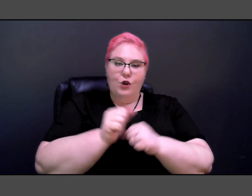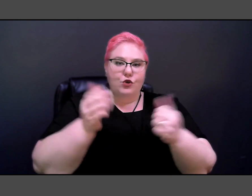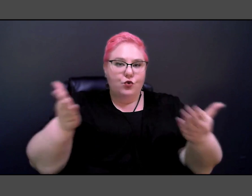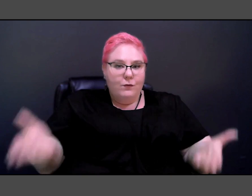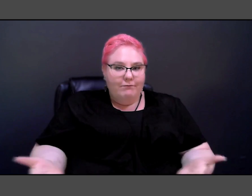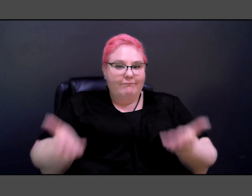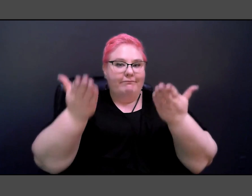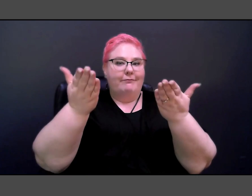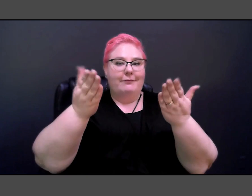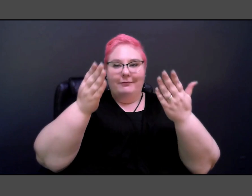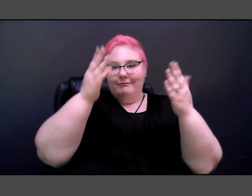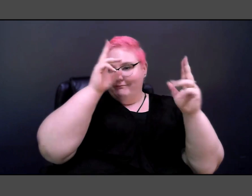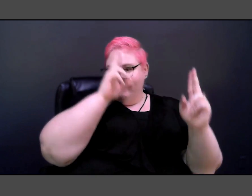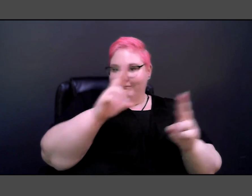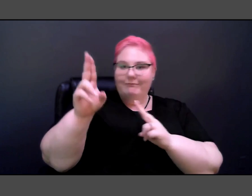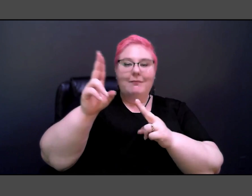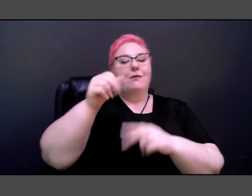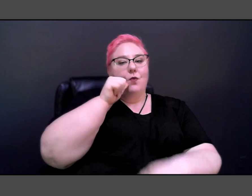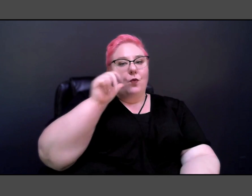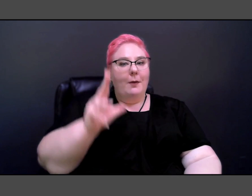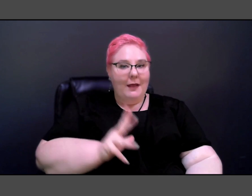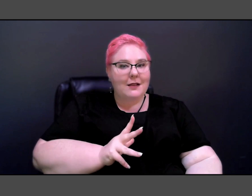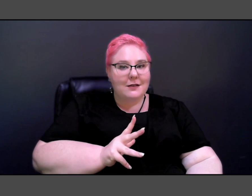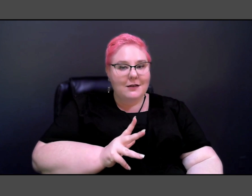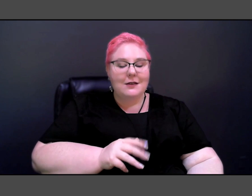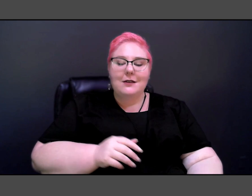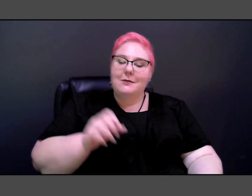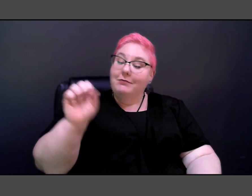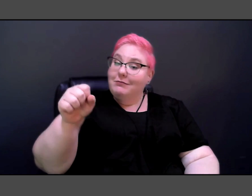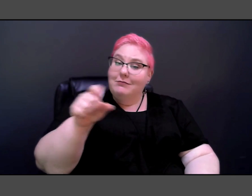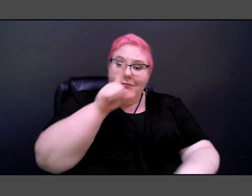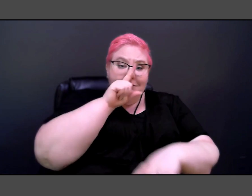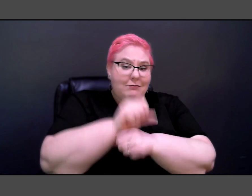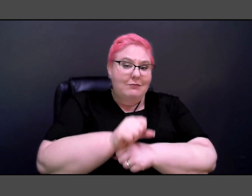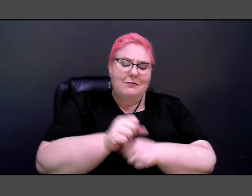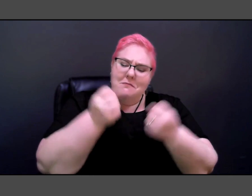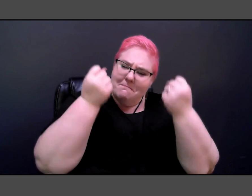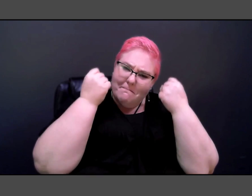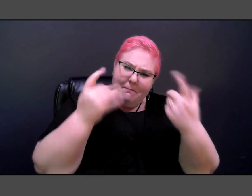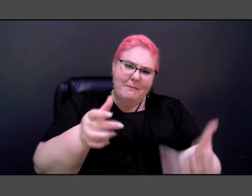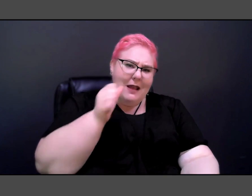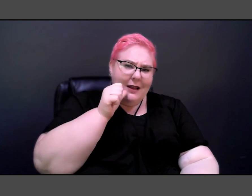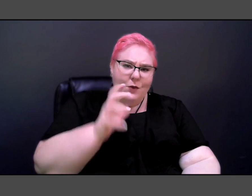absolutely, there's so many women who deserve to